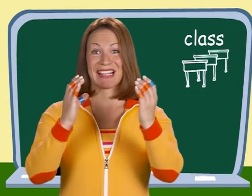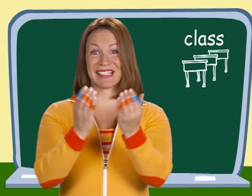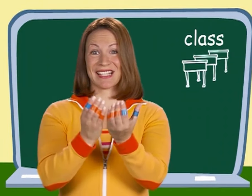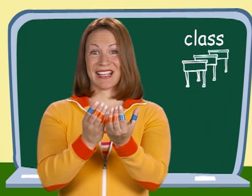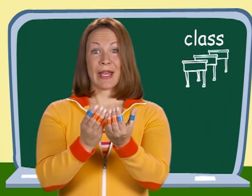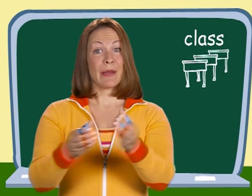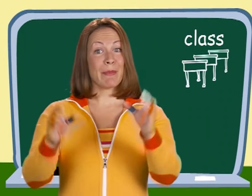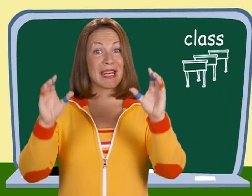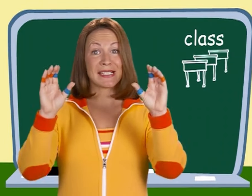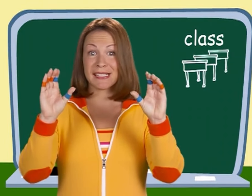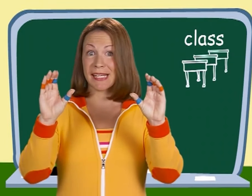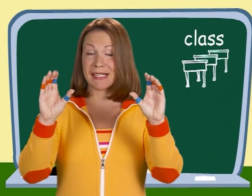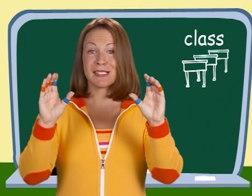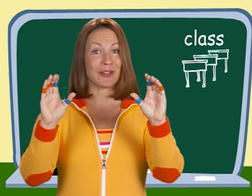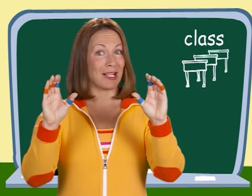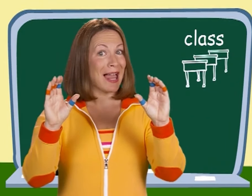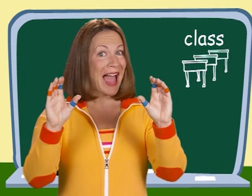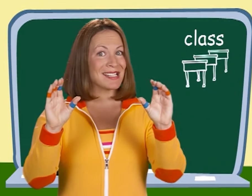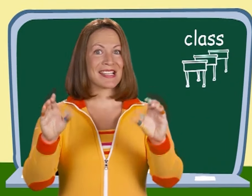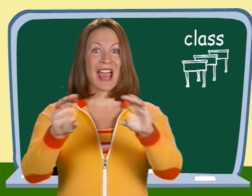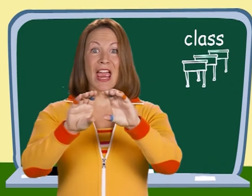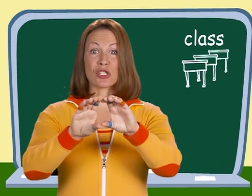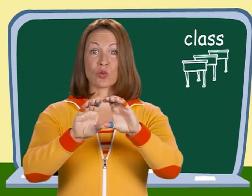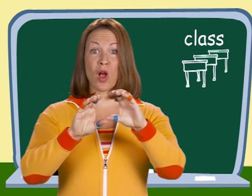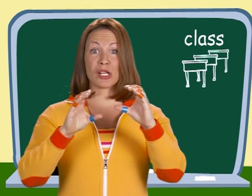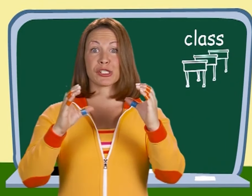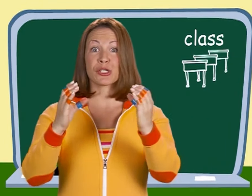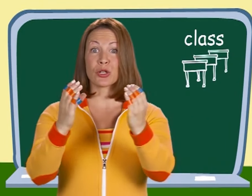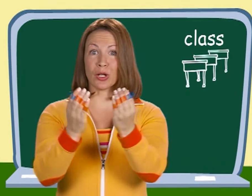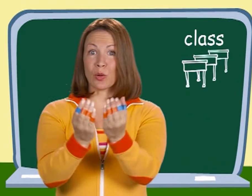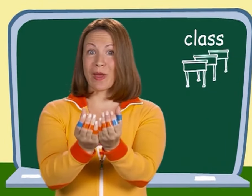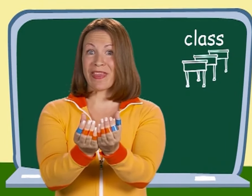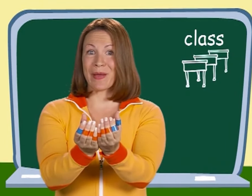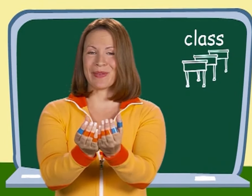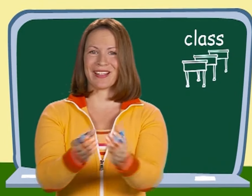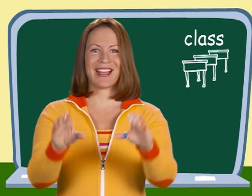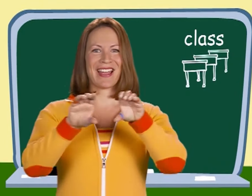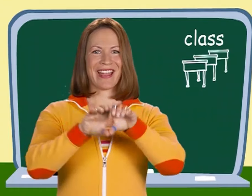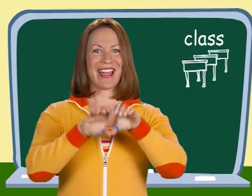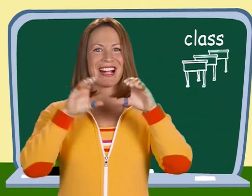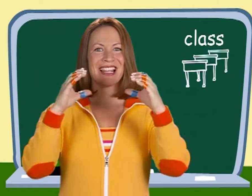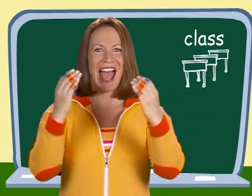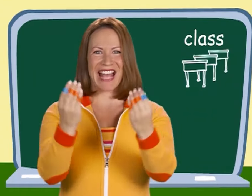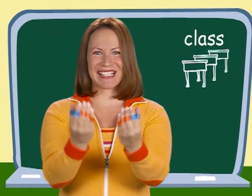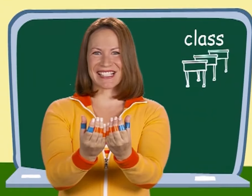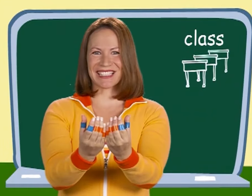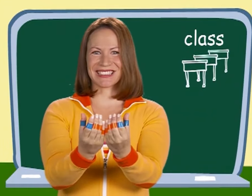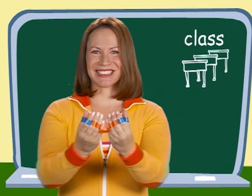Class. Make C's for class and draw a circle with them. Class.